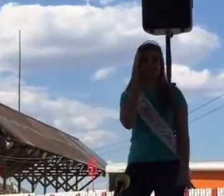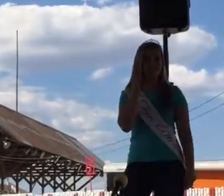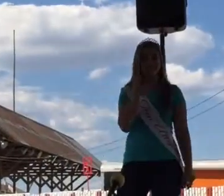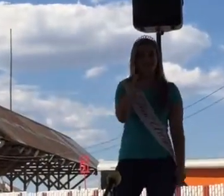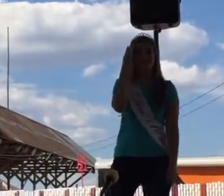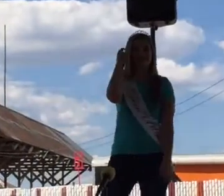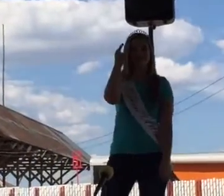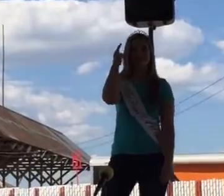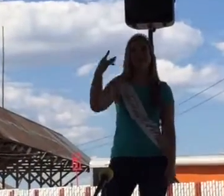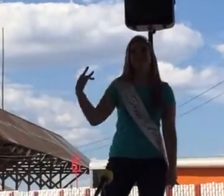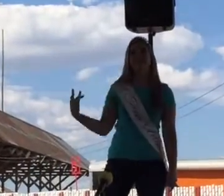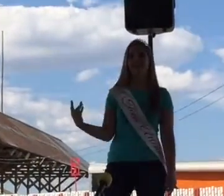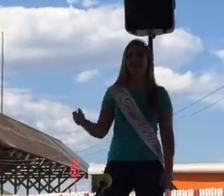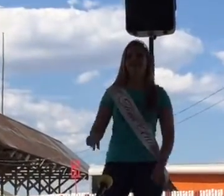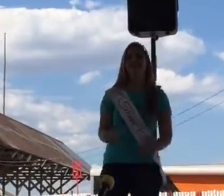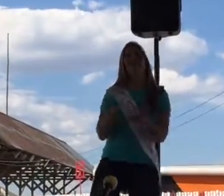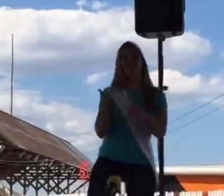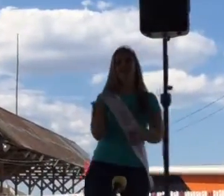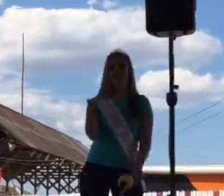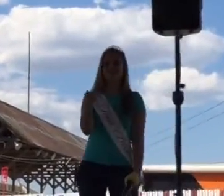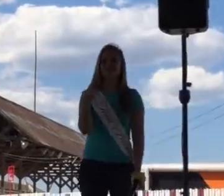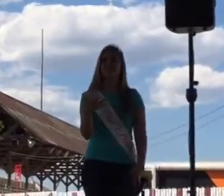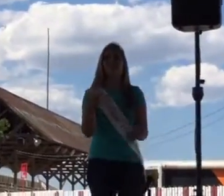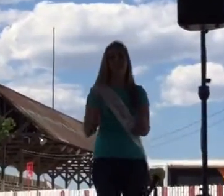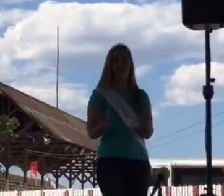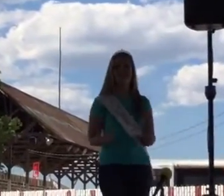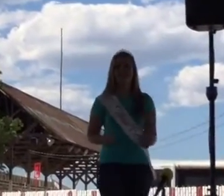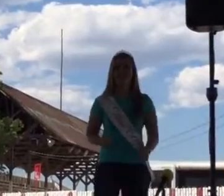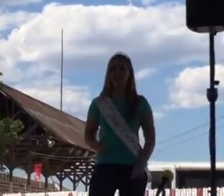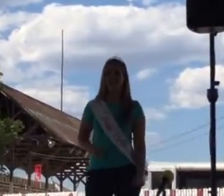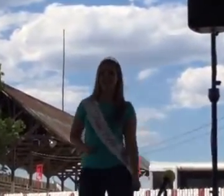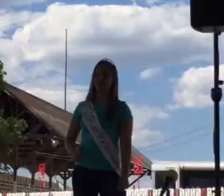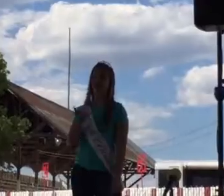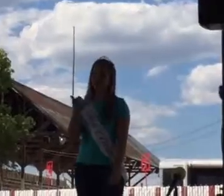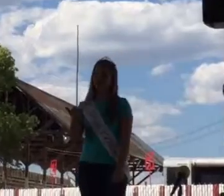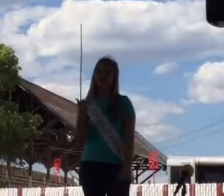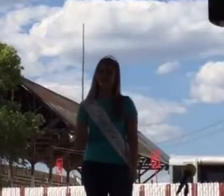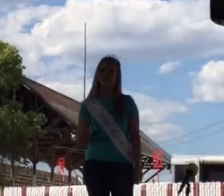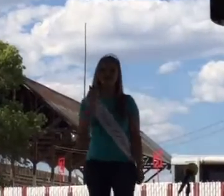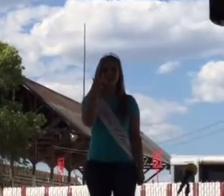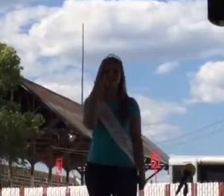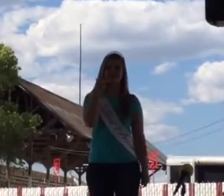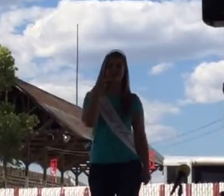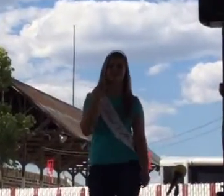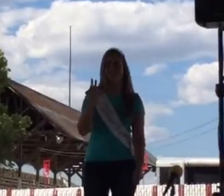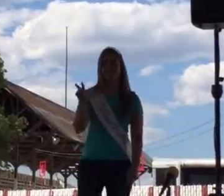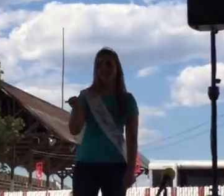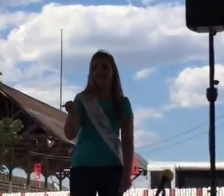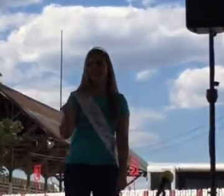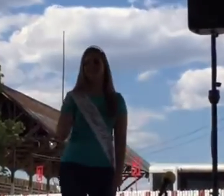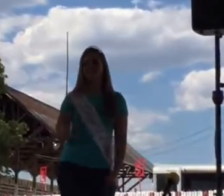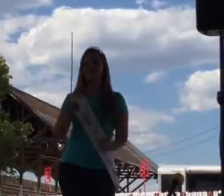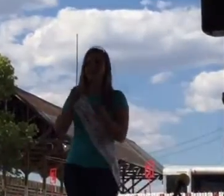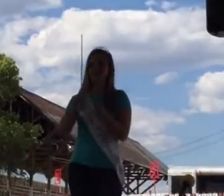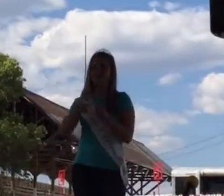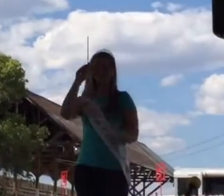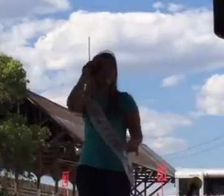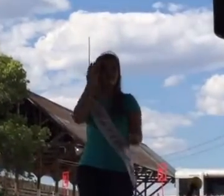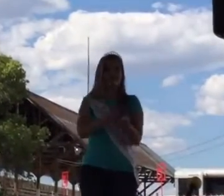would to say You'll understand why I want you so desperately Right now I'm looking at you and I can't